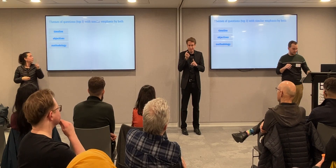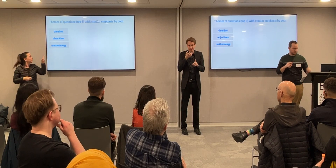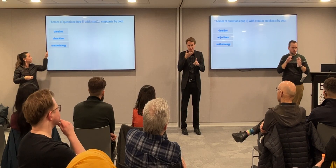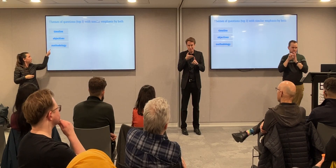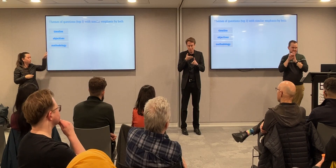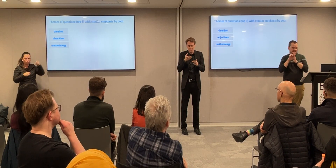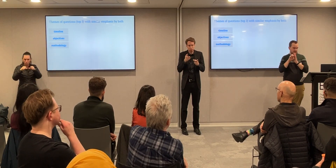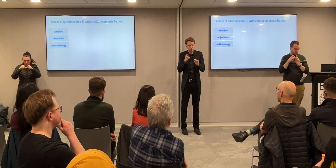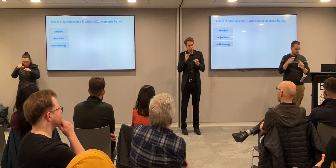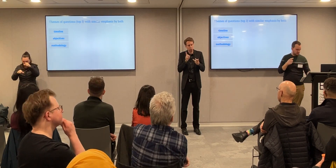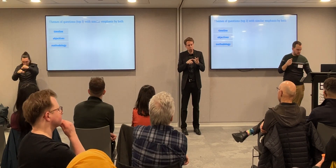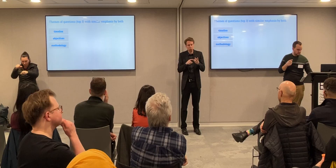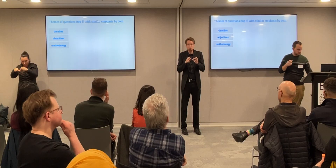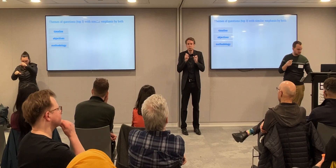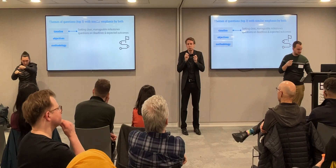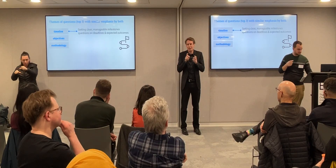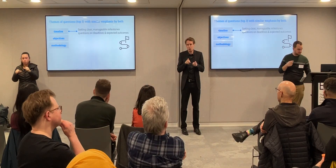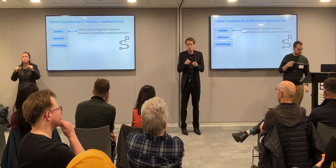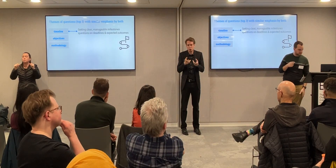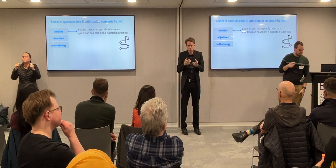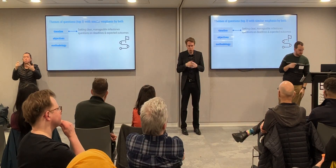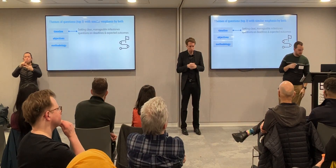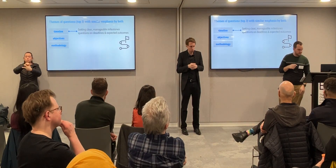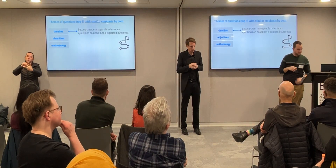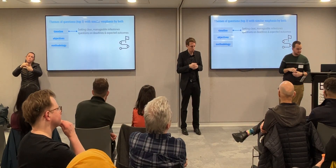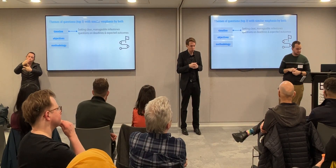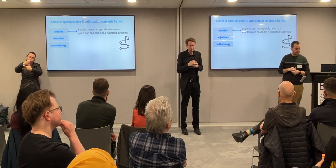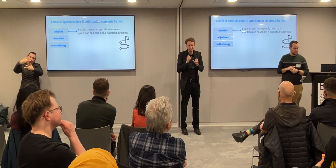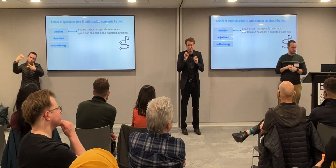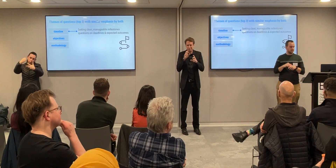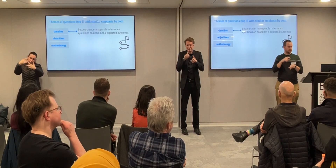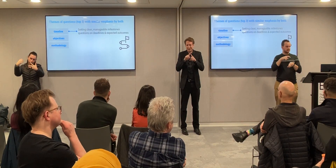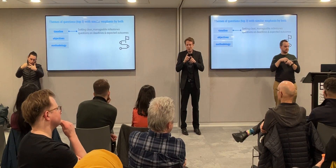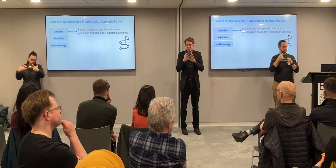methodology. I'll give you some examples of what was brought up.